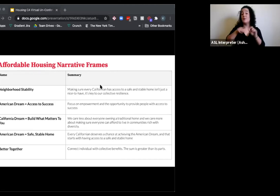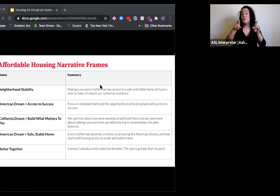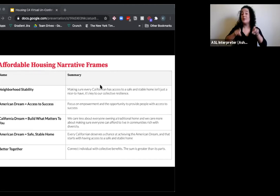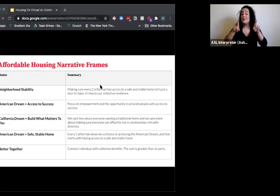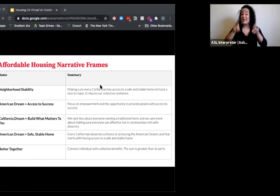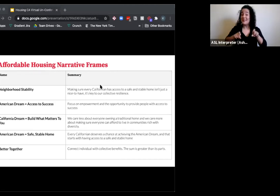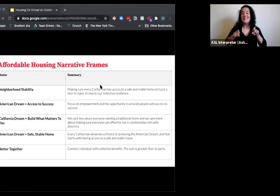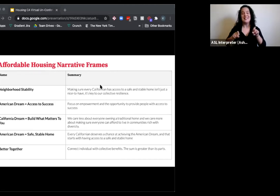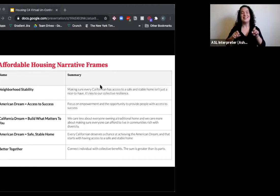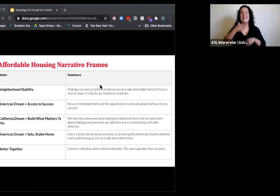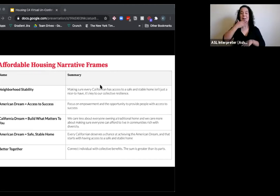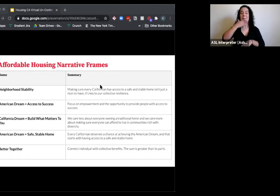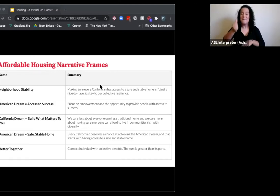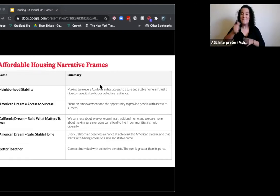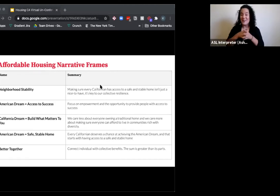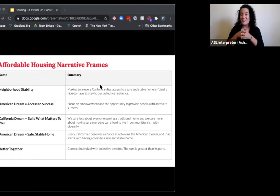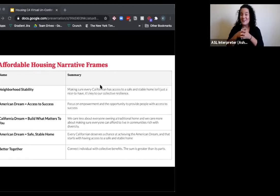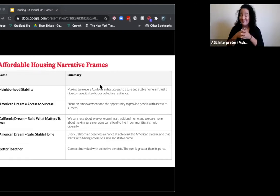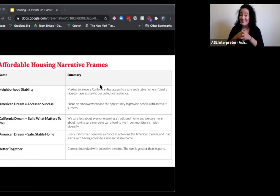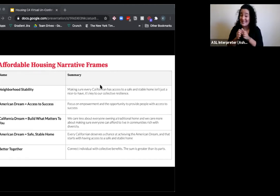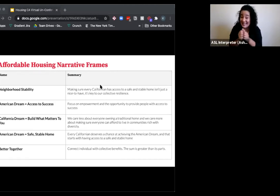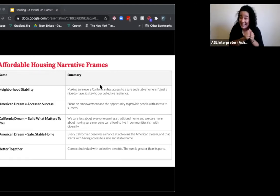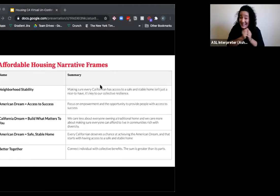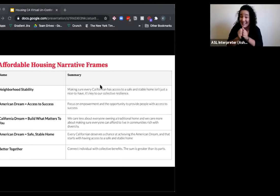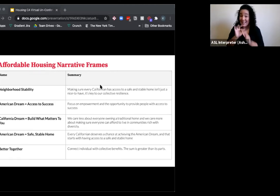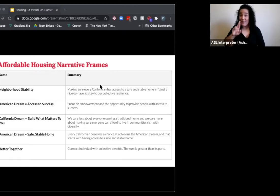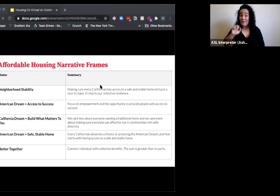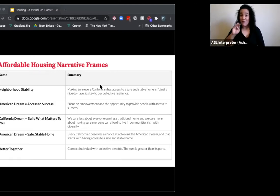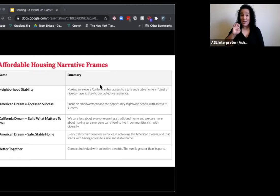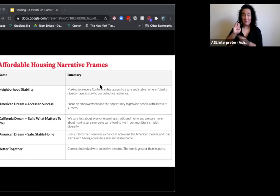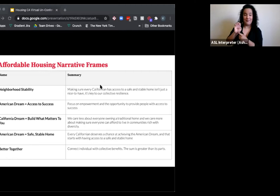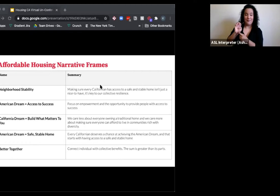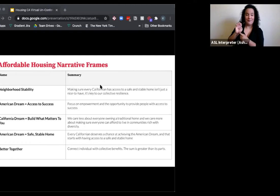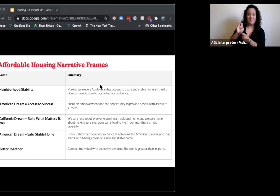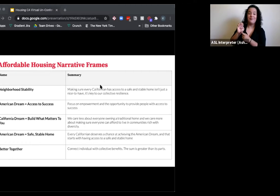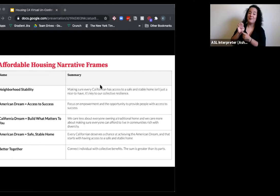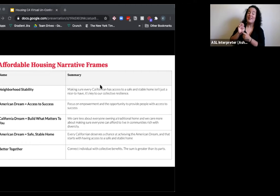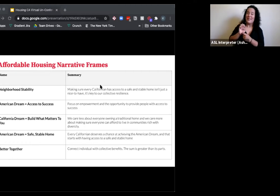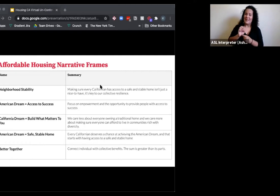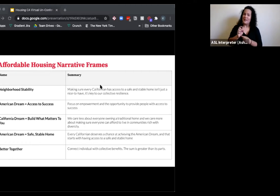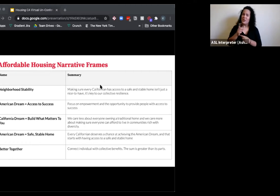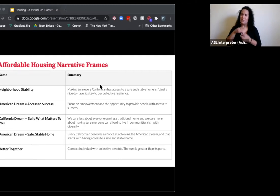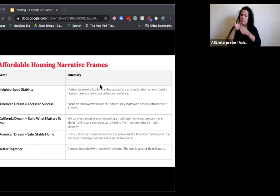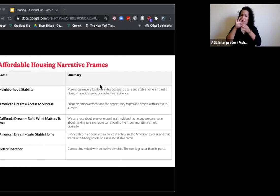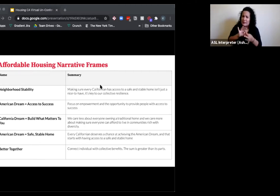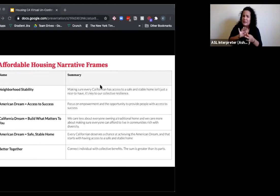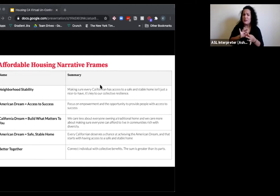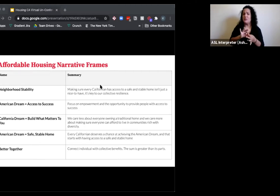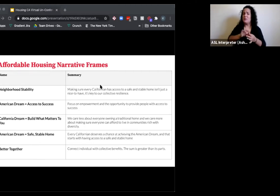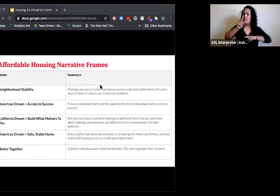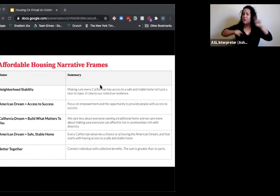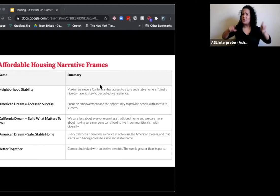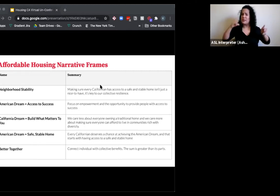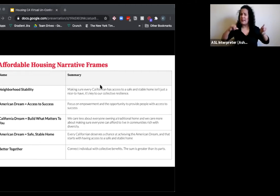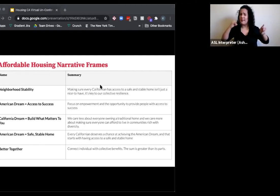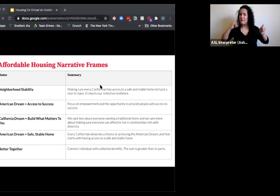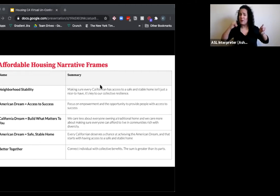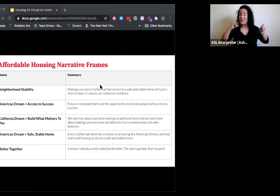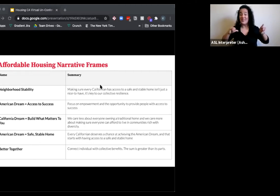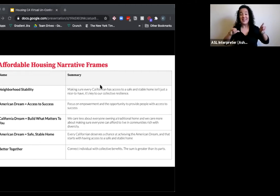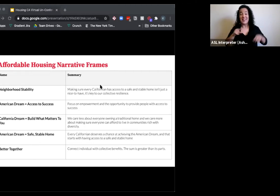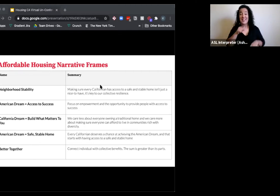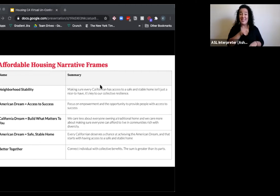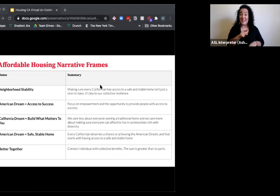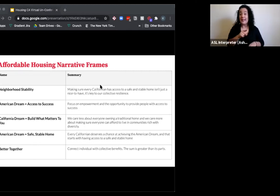together frame, that the sum is greater than its parts, that the diversity of California is kind of an